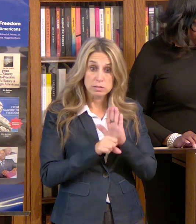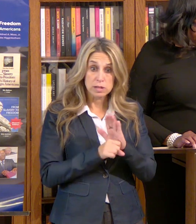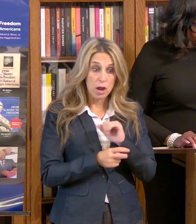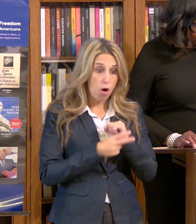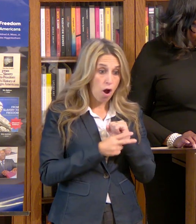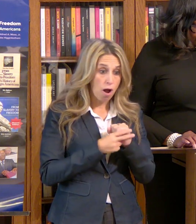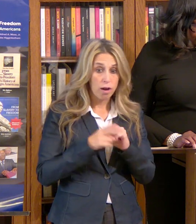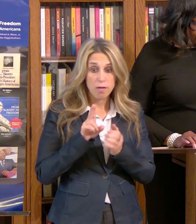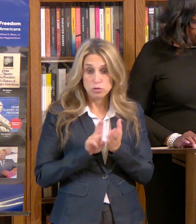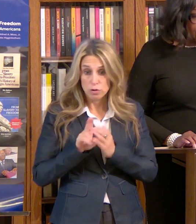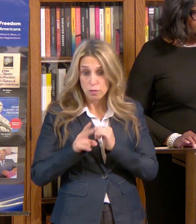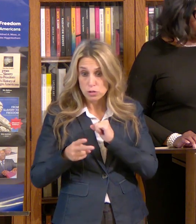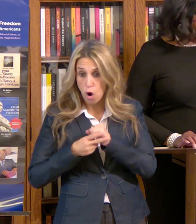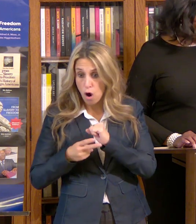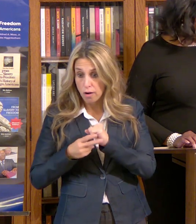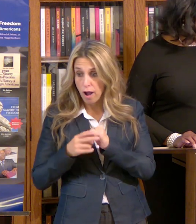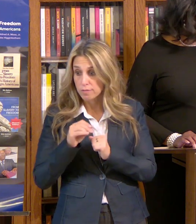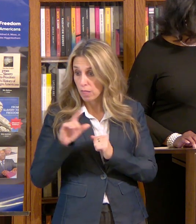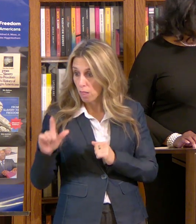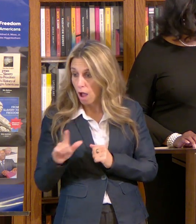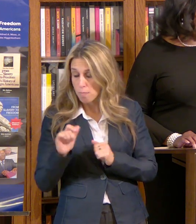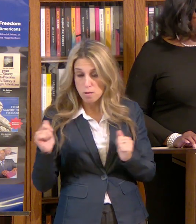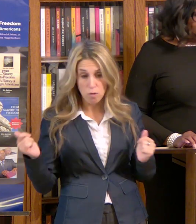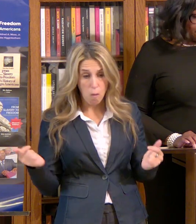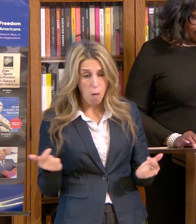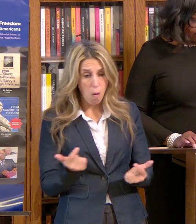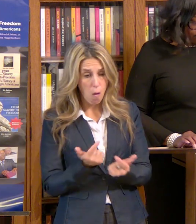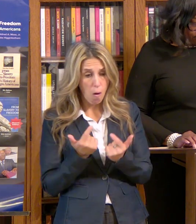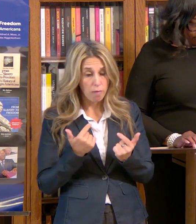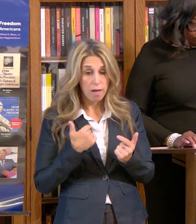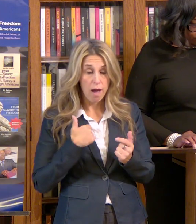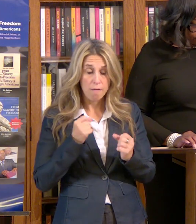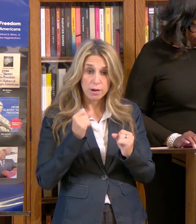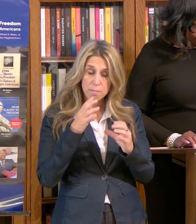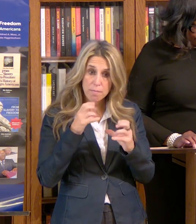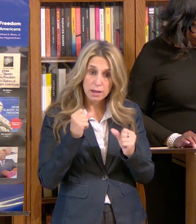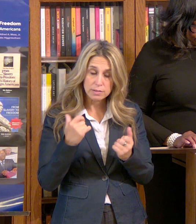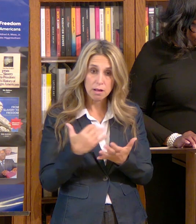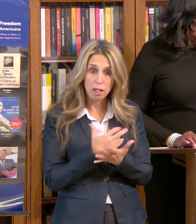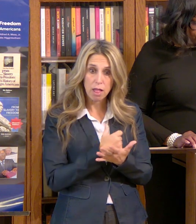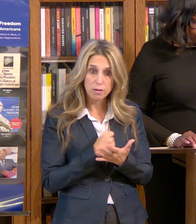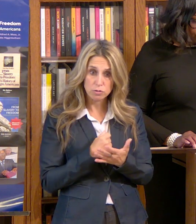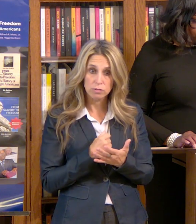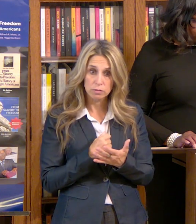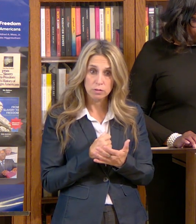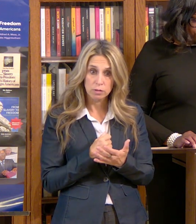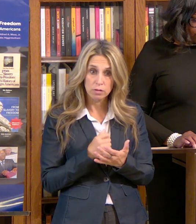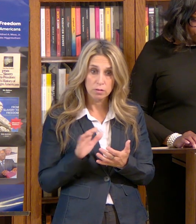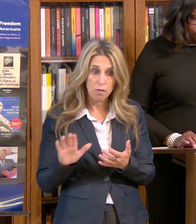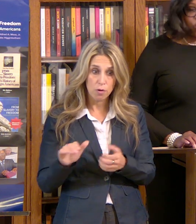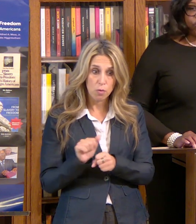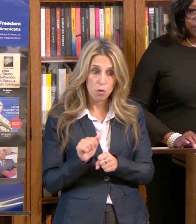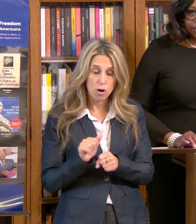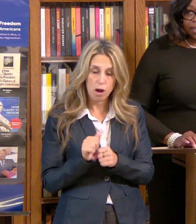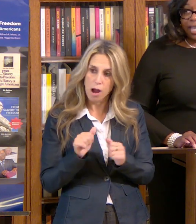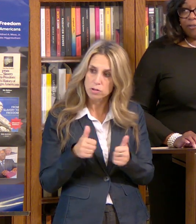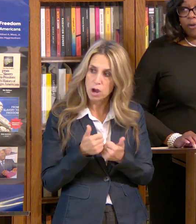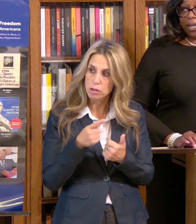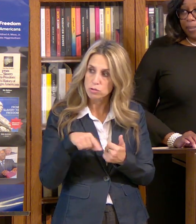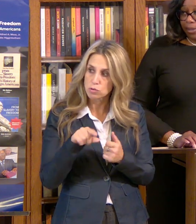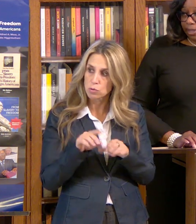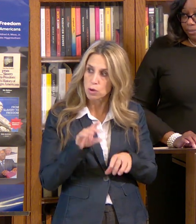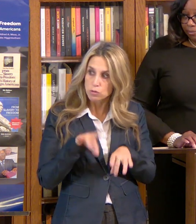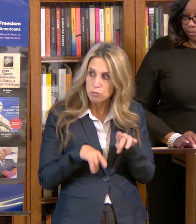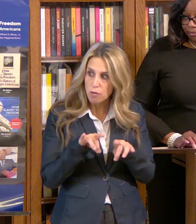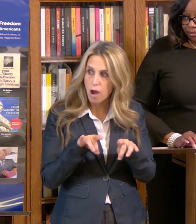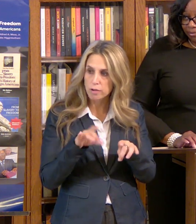University archives and libraries all hold amazing collections I challenge you to find the stories and